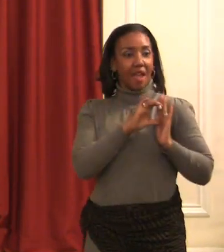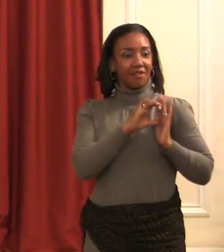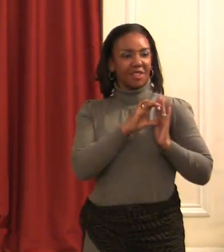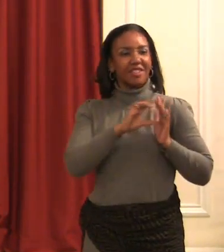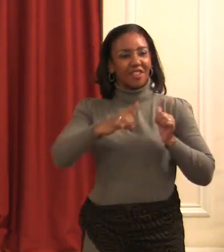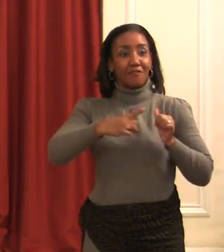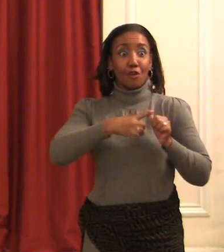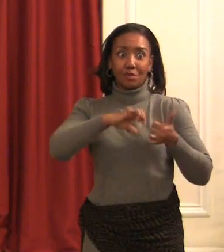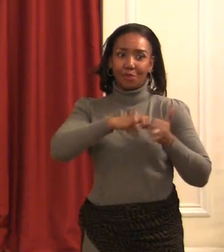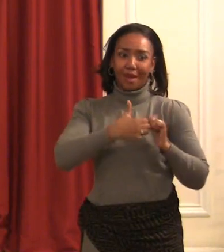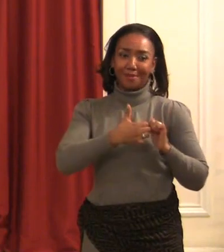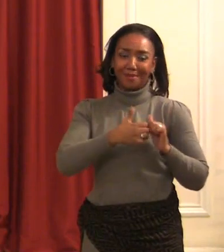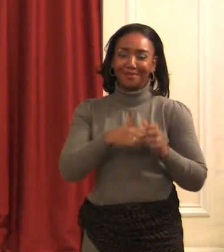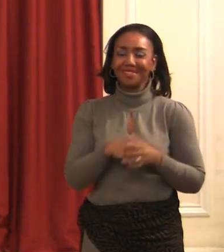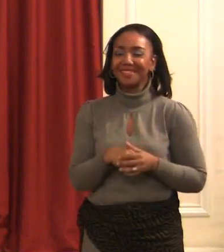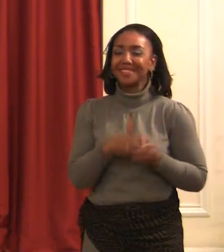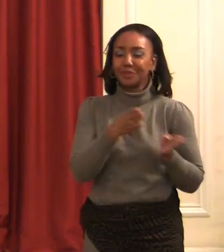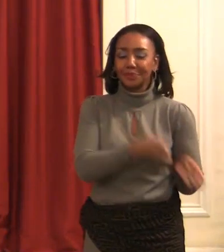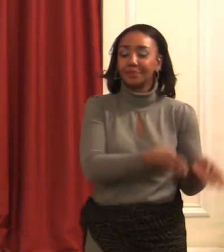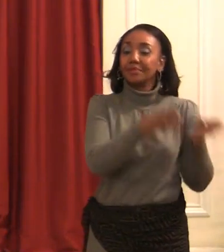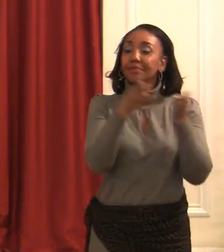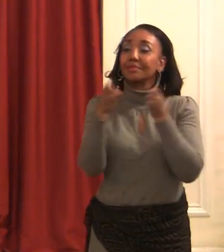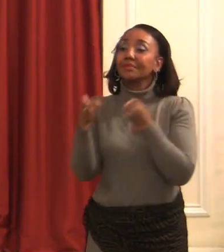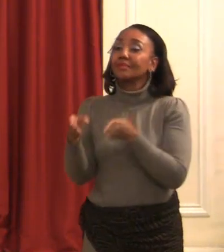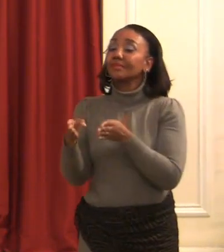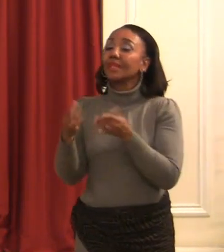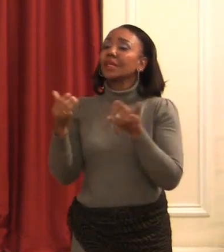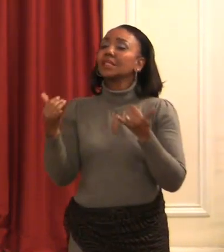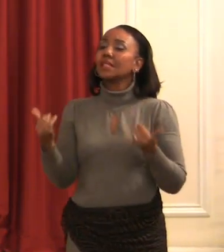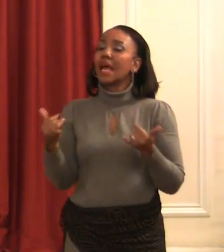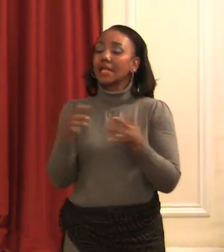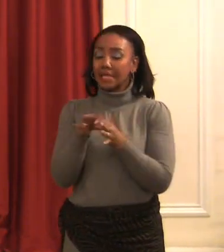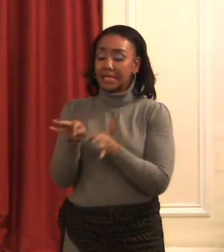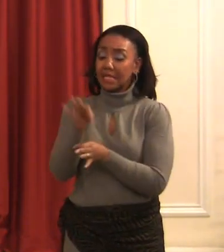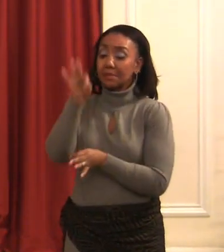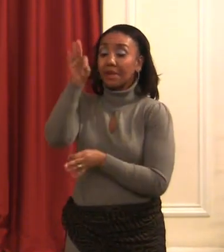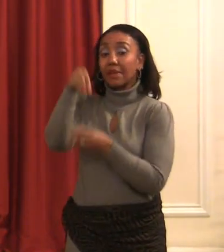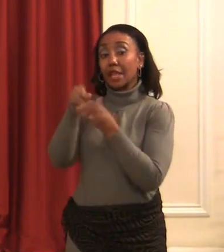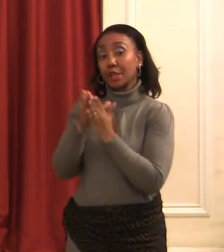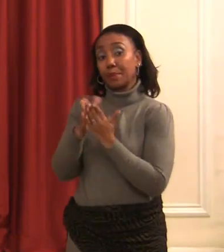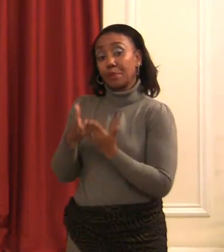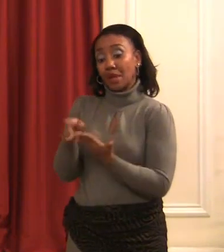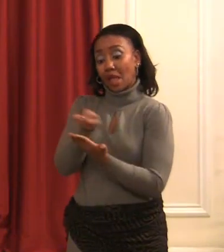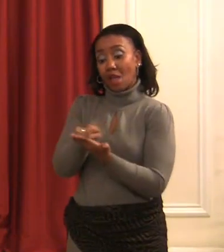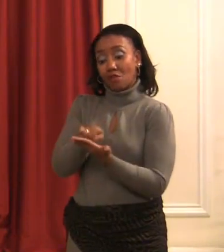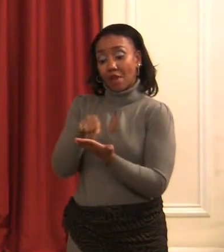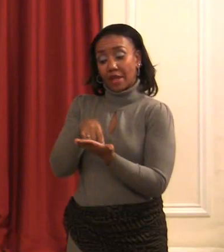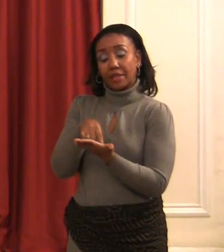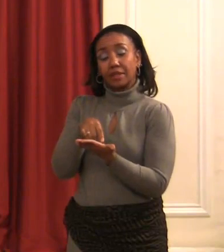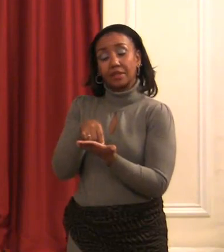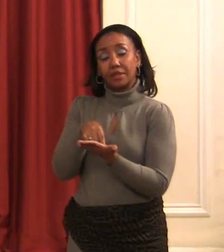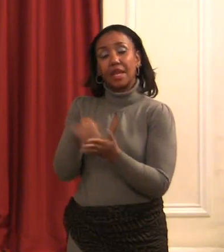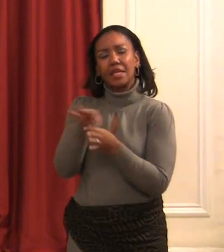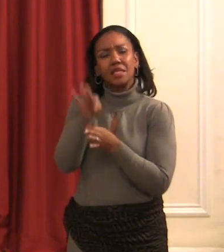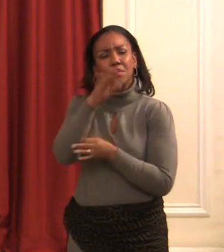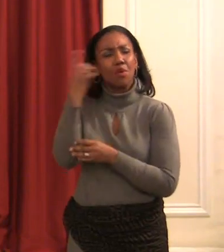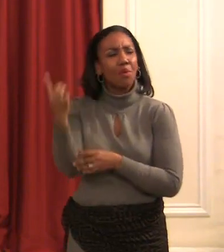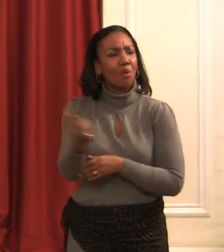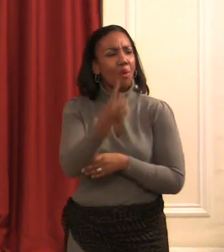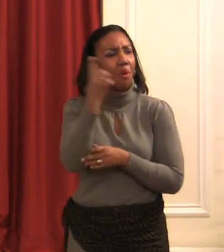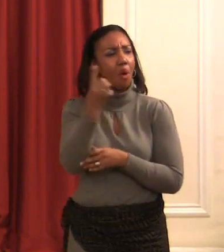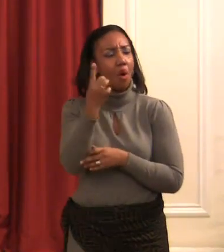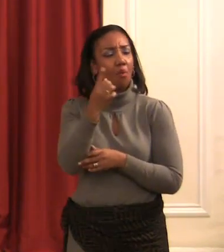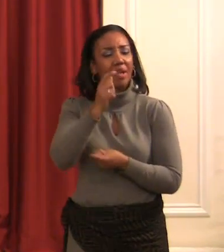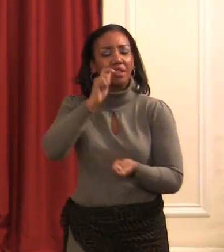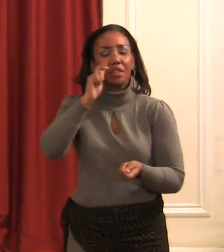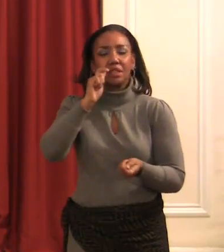the first problem. Now, there's a spirit in this book who constantly